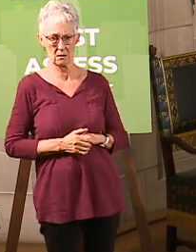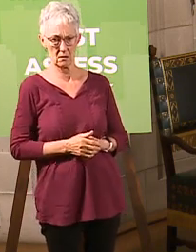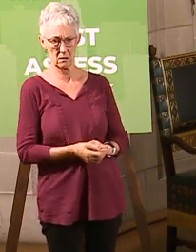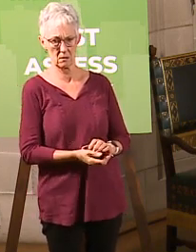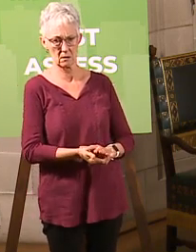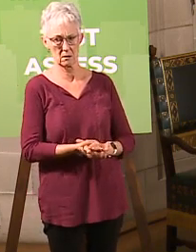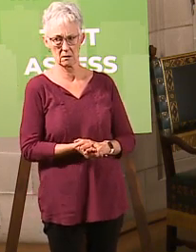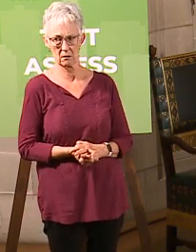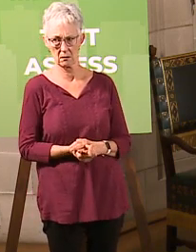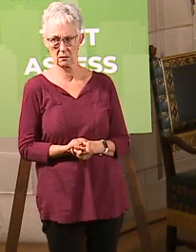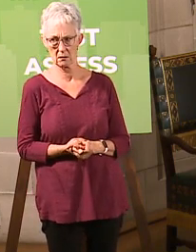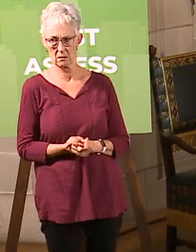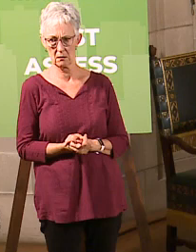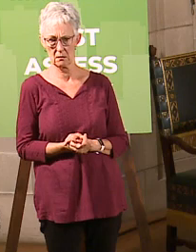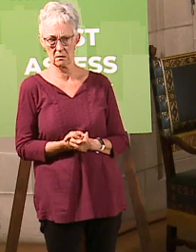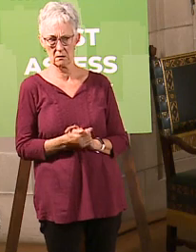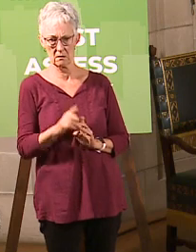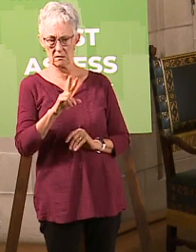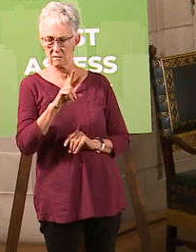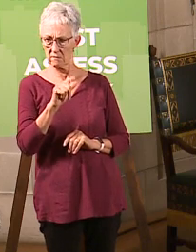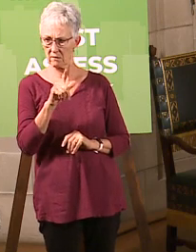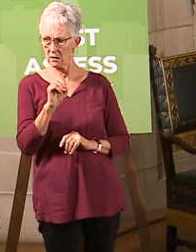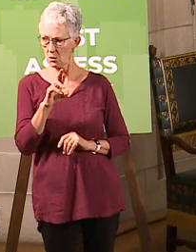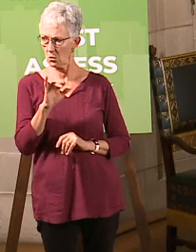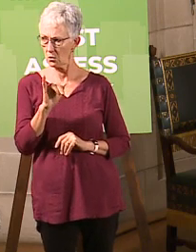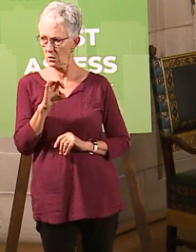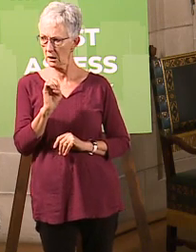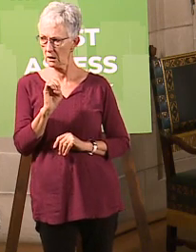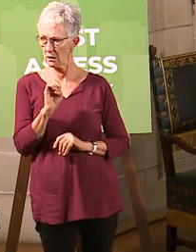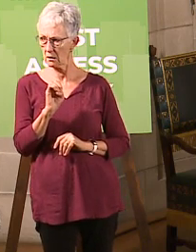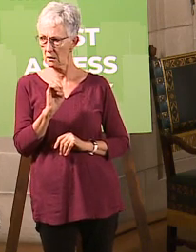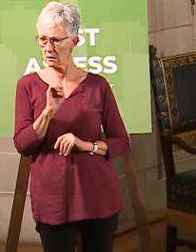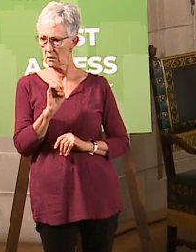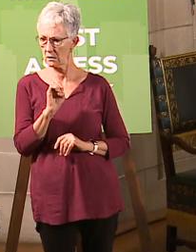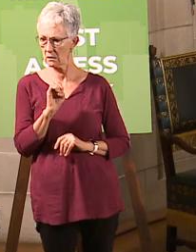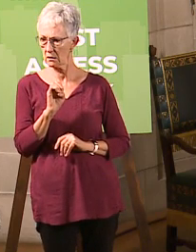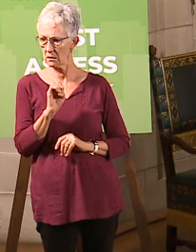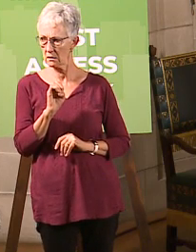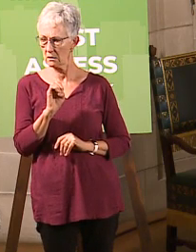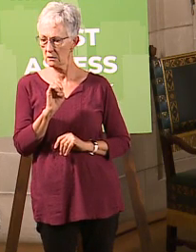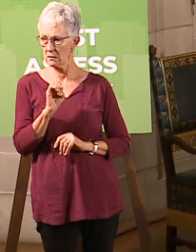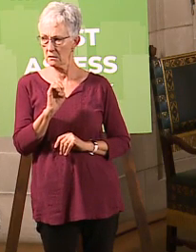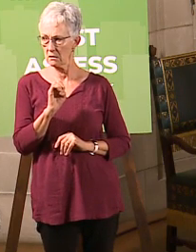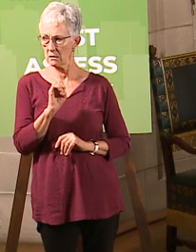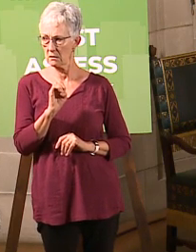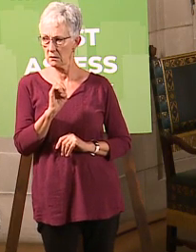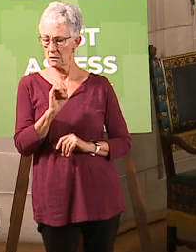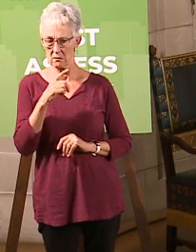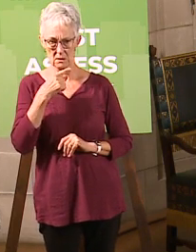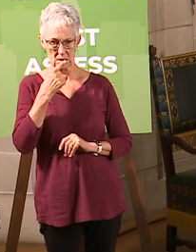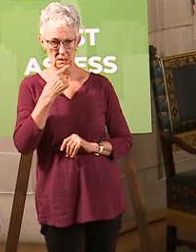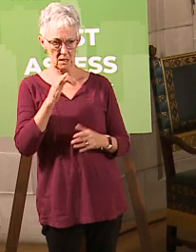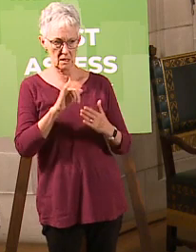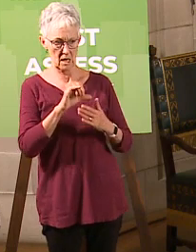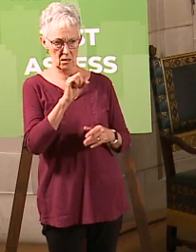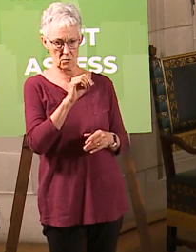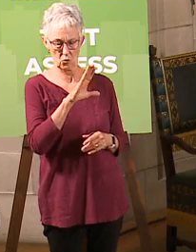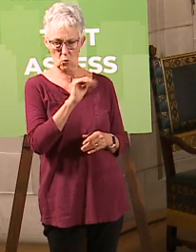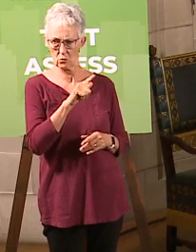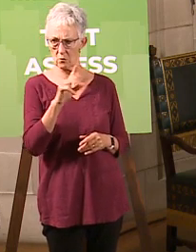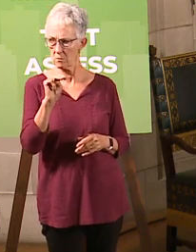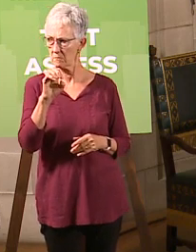certainly we'll work with folks to be able to do that. We are doing that here for our state facilities and so forth, so we're certainly